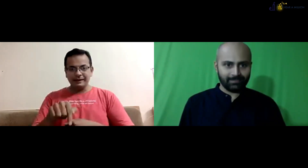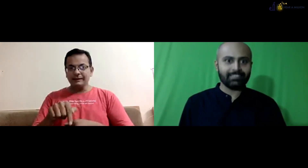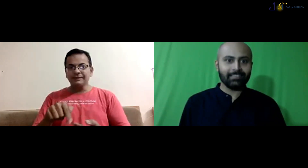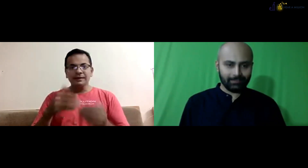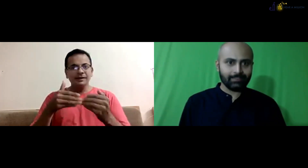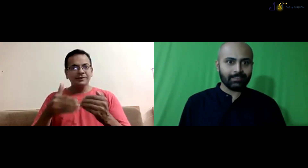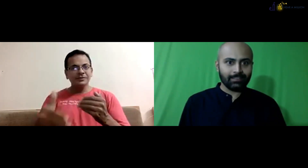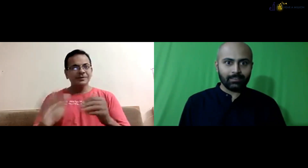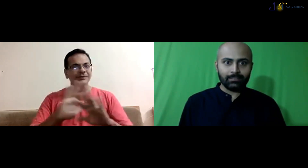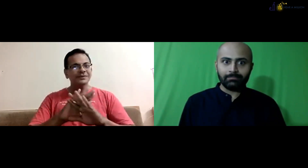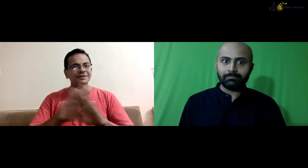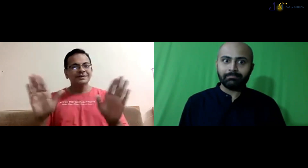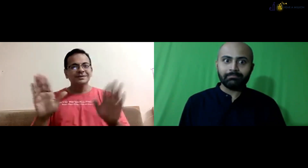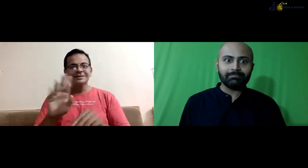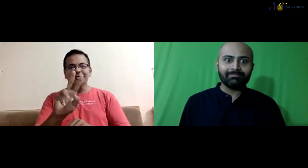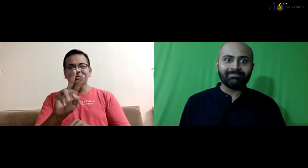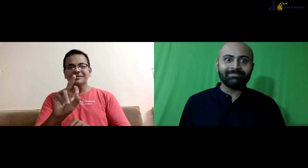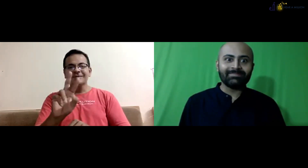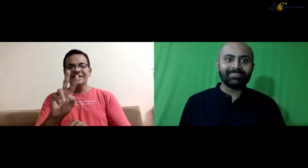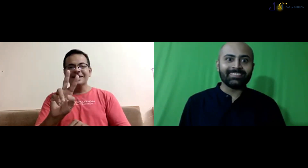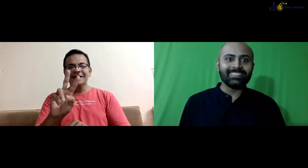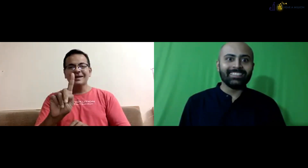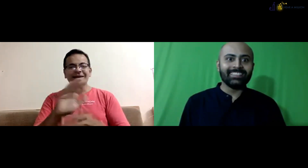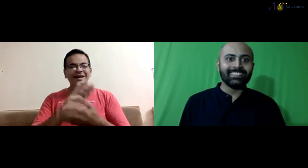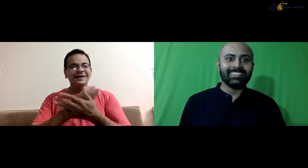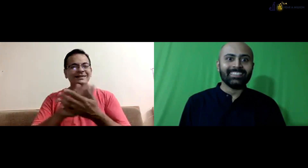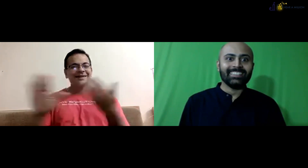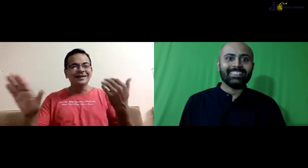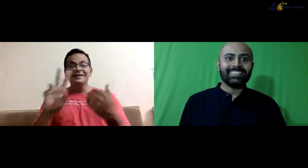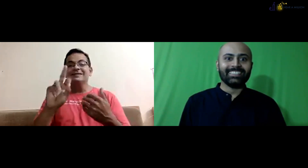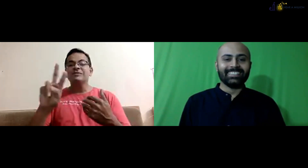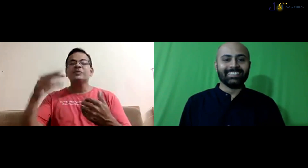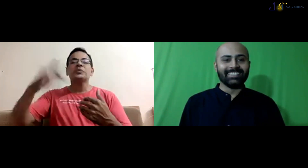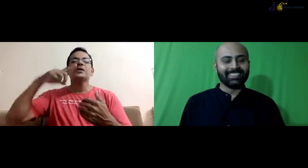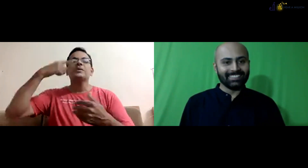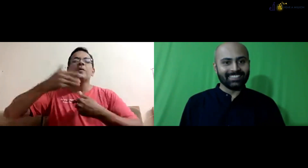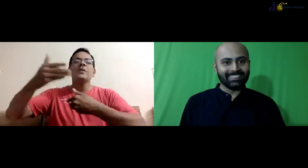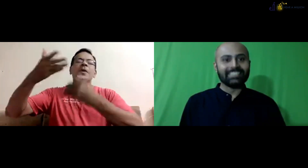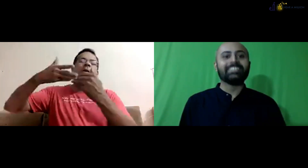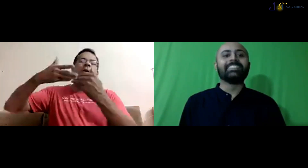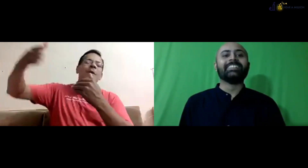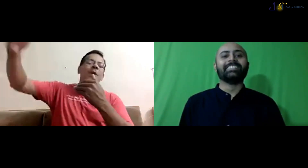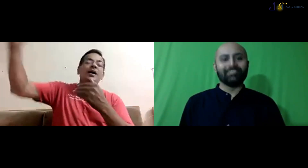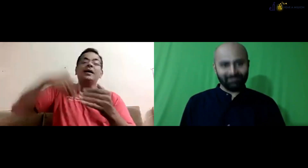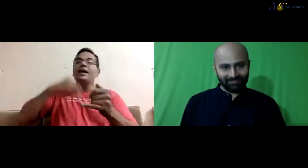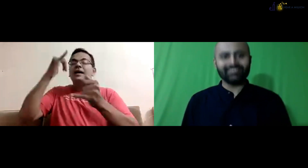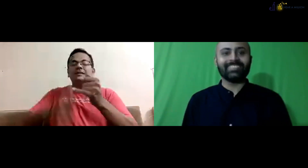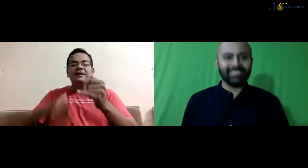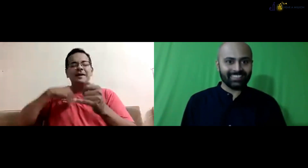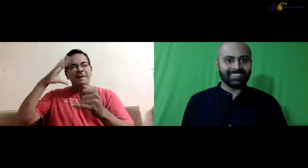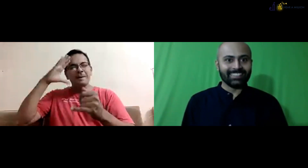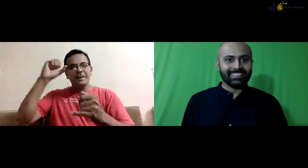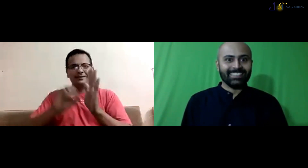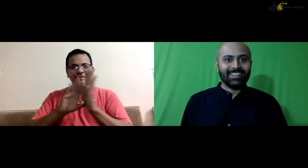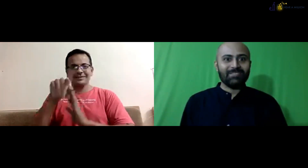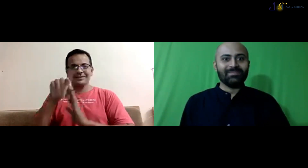Million has invited me. So it's going to be, the year is going to be over, 2021, right? So